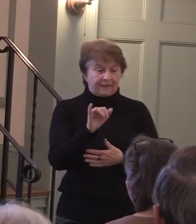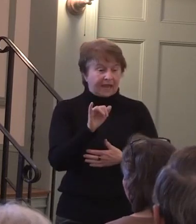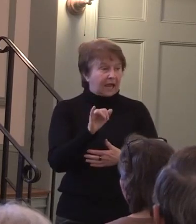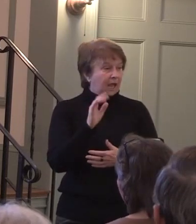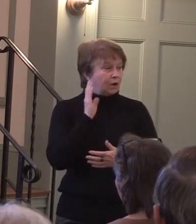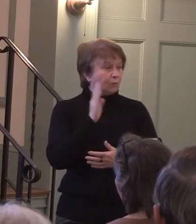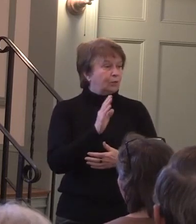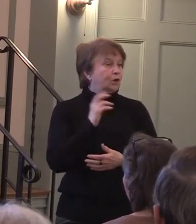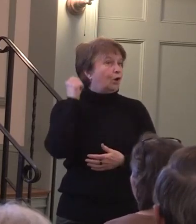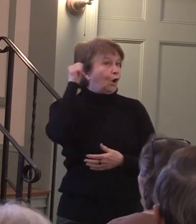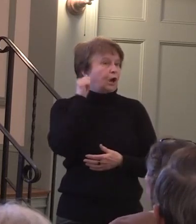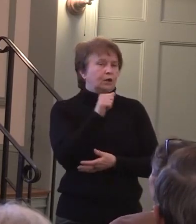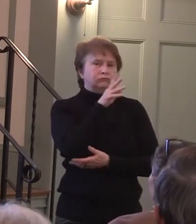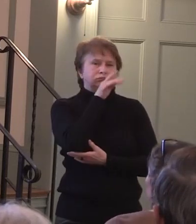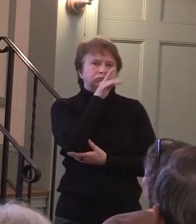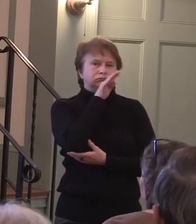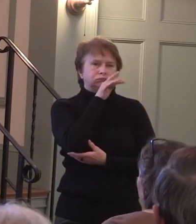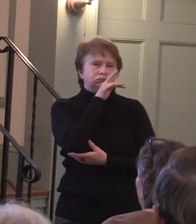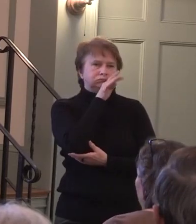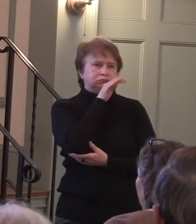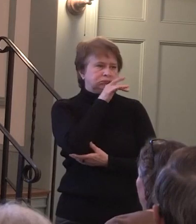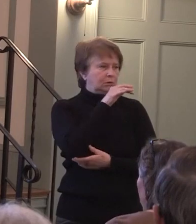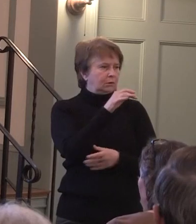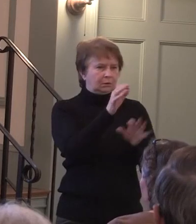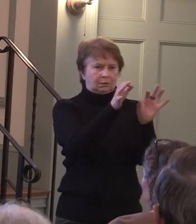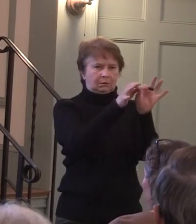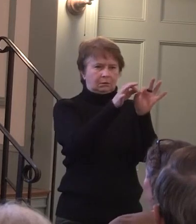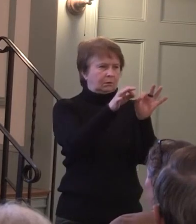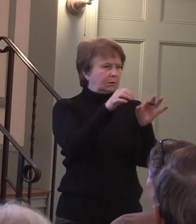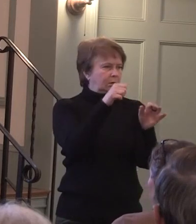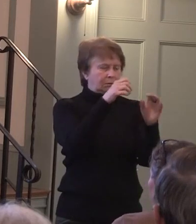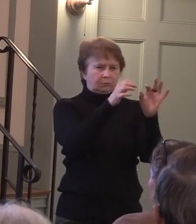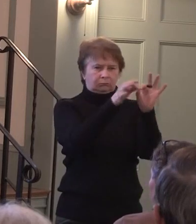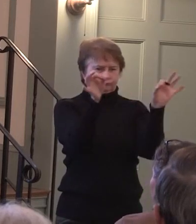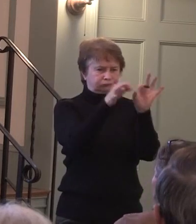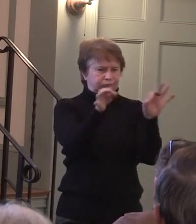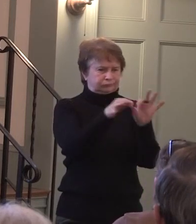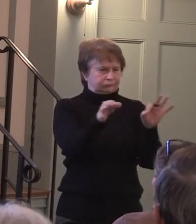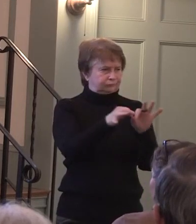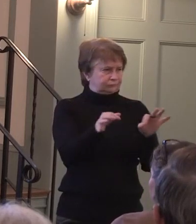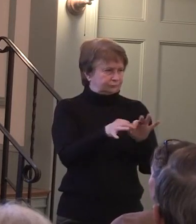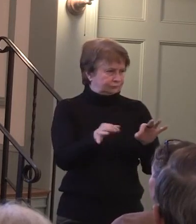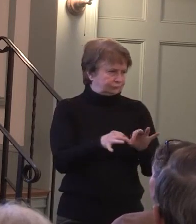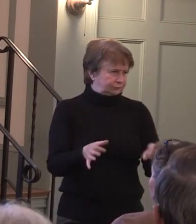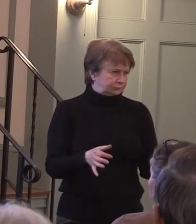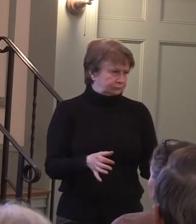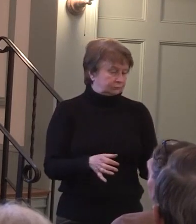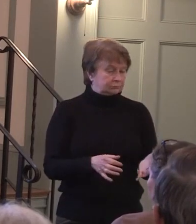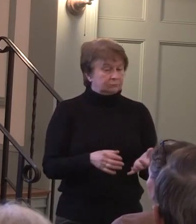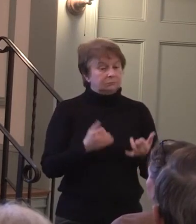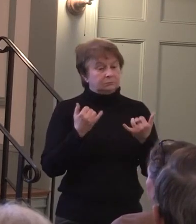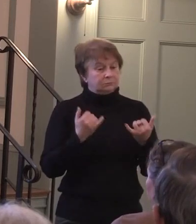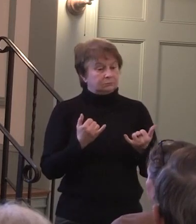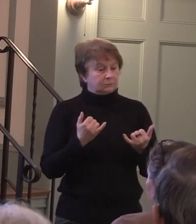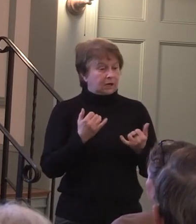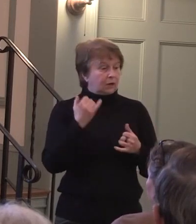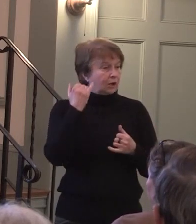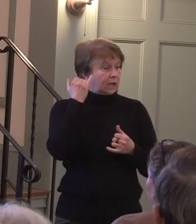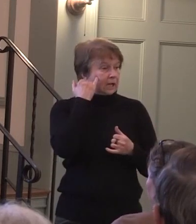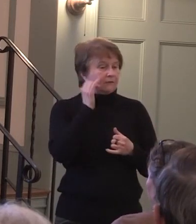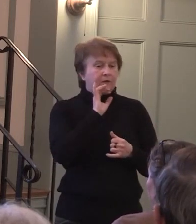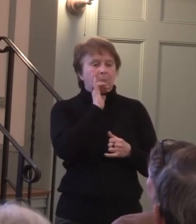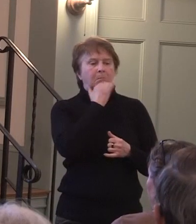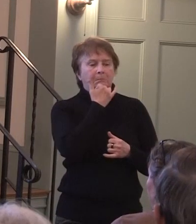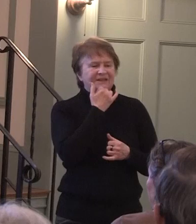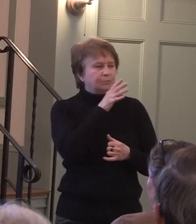would audio speak the letters they have on the computer. Now if the screen reader